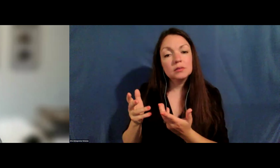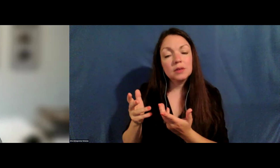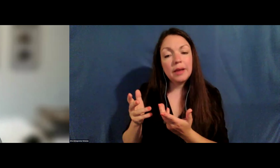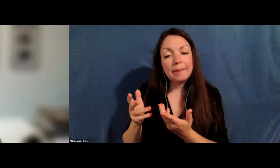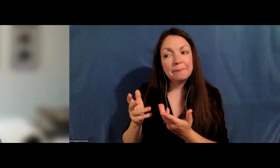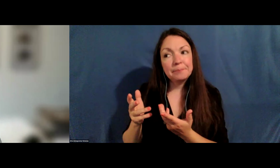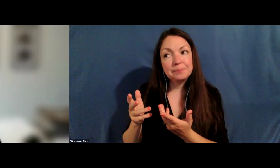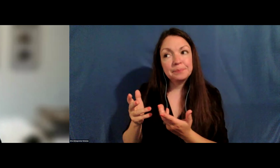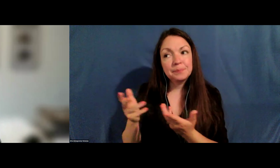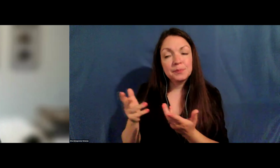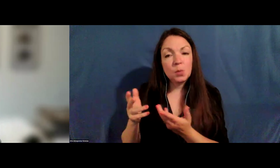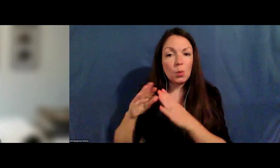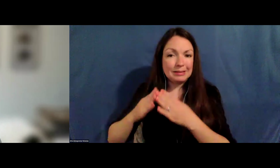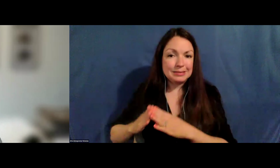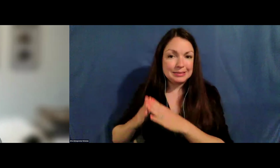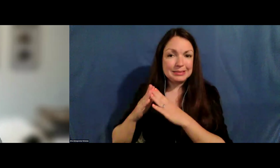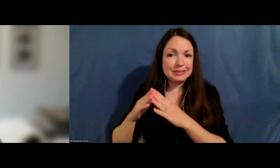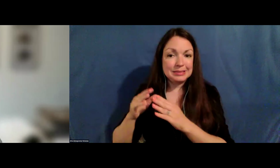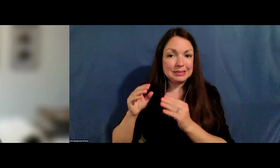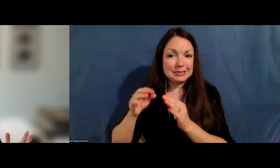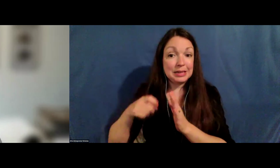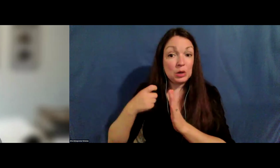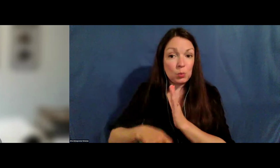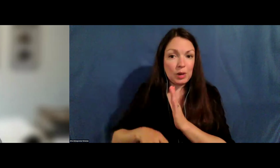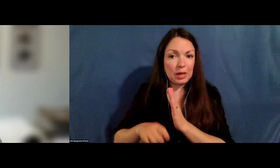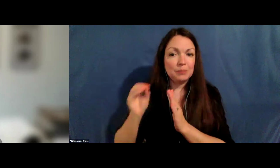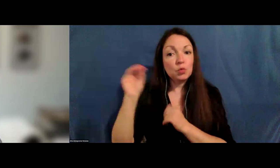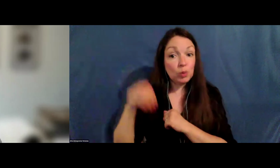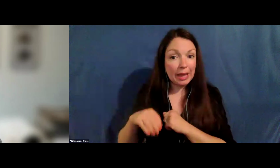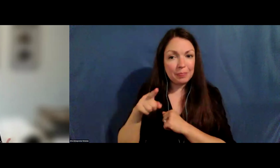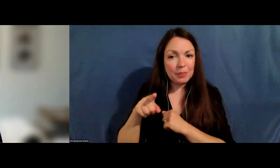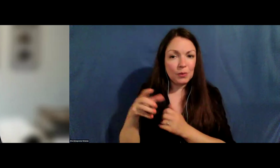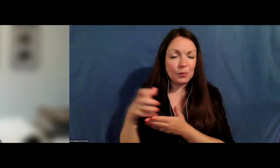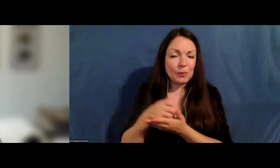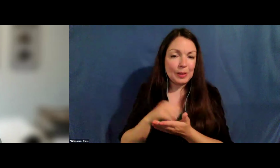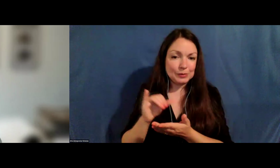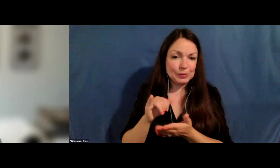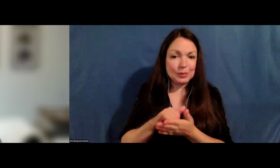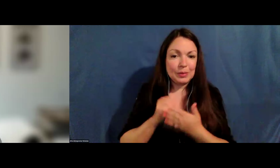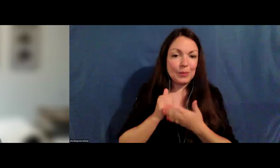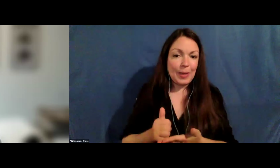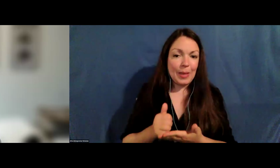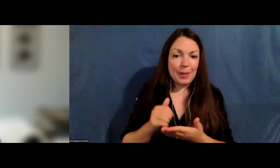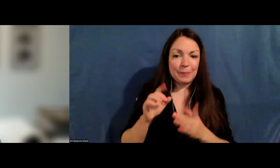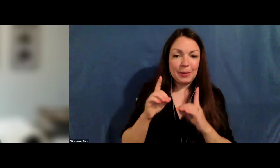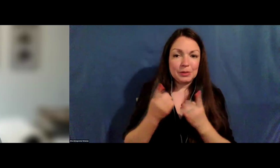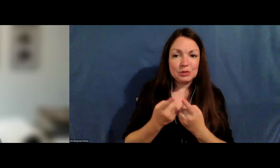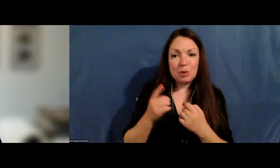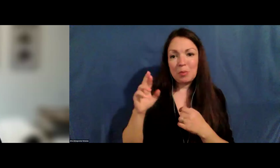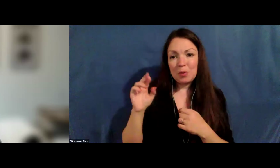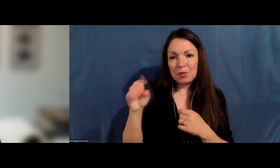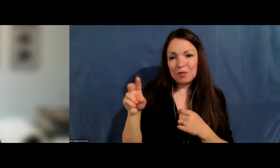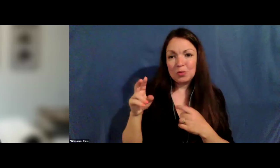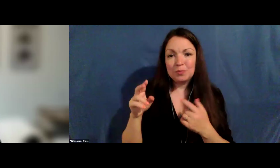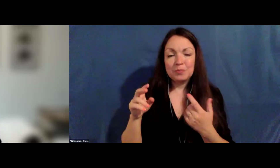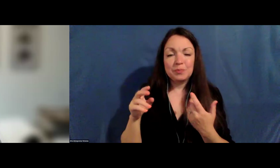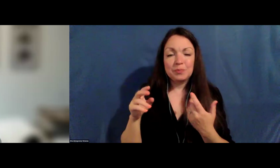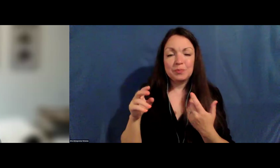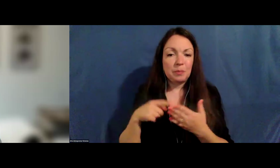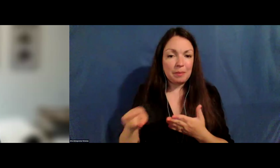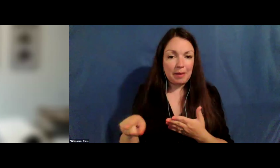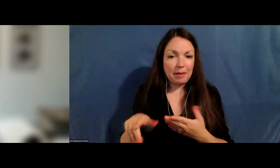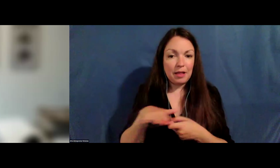municipal rate is that you've collected as well, and that helps the Department of Revenue pay the pay the local piece out to the localities, and localities are